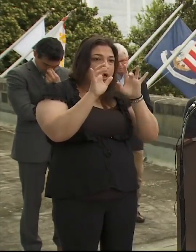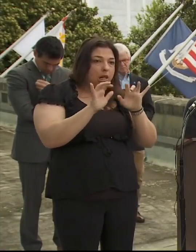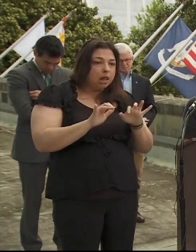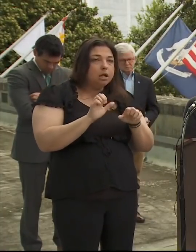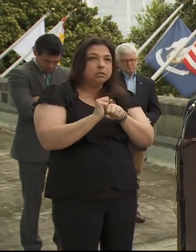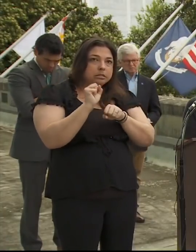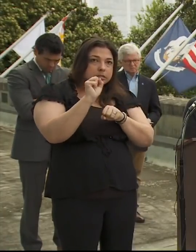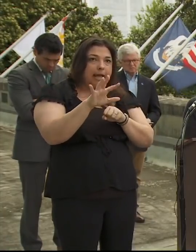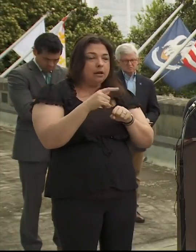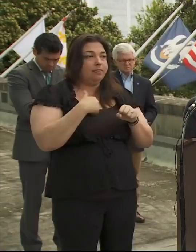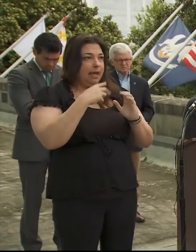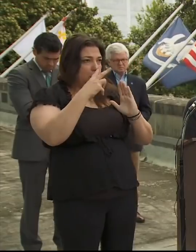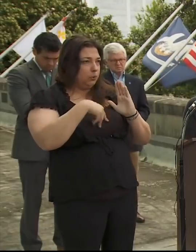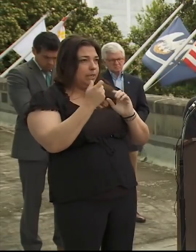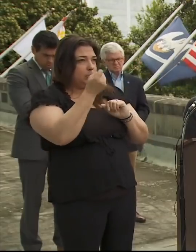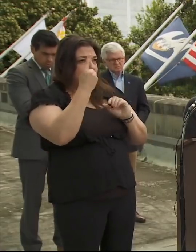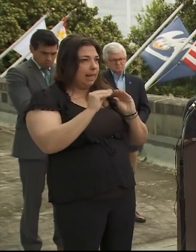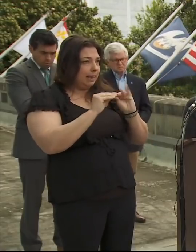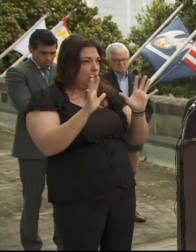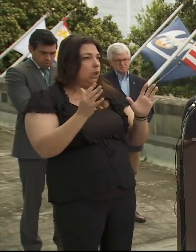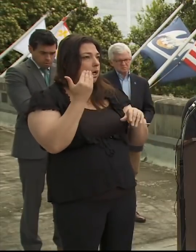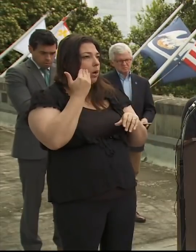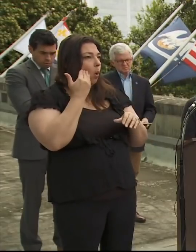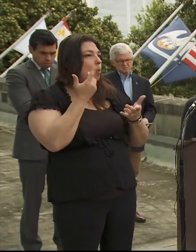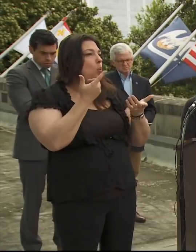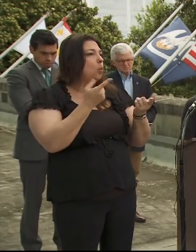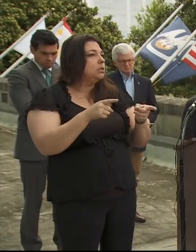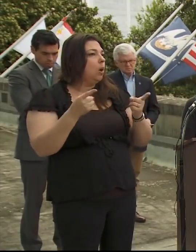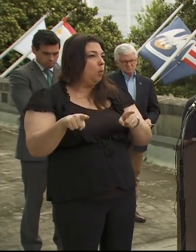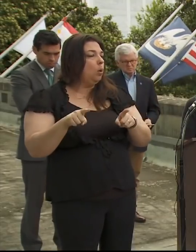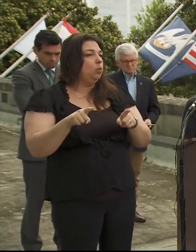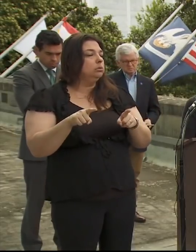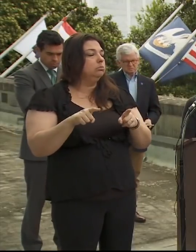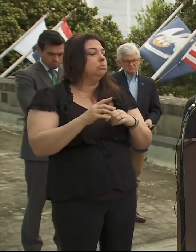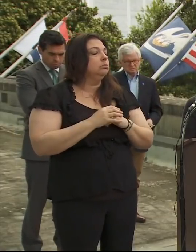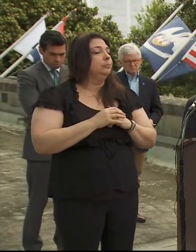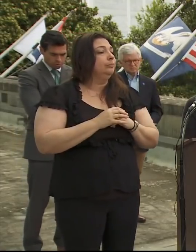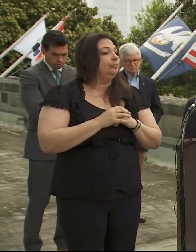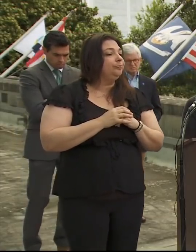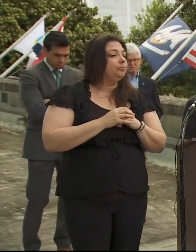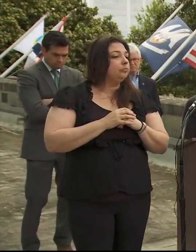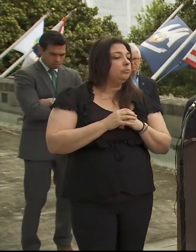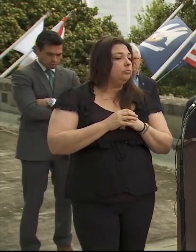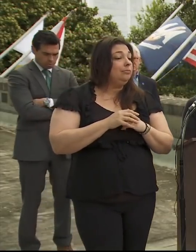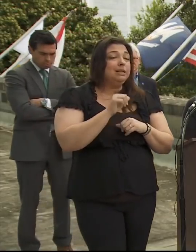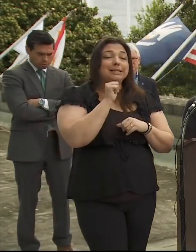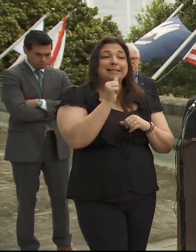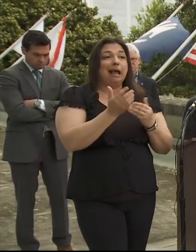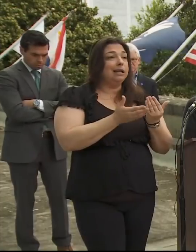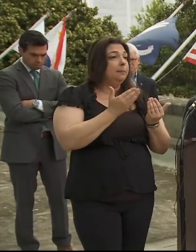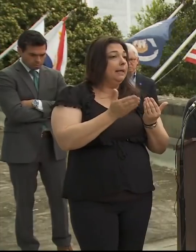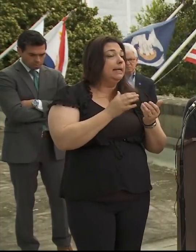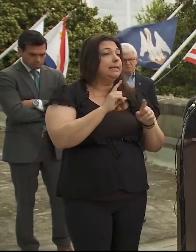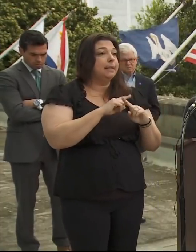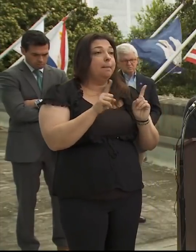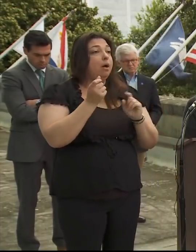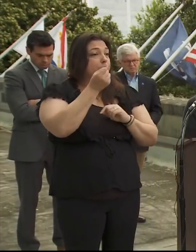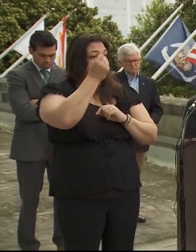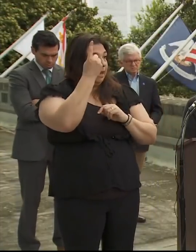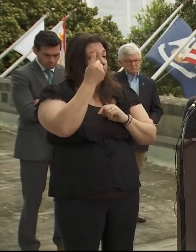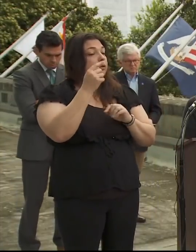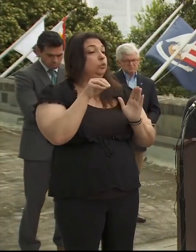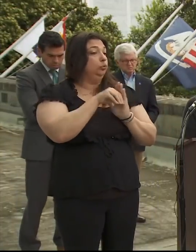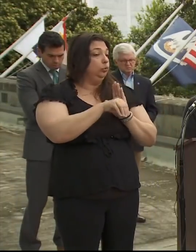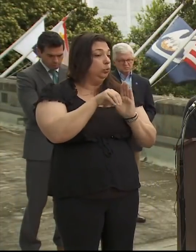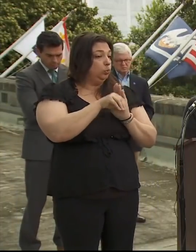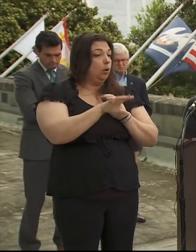over so that everybody's absolutely on the same page and we're all sending the same message. It's not going to be easy, but be rest assured, New